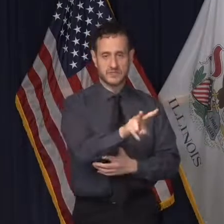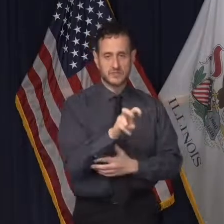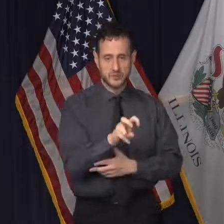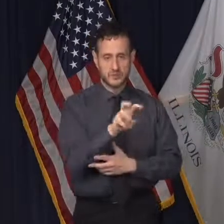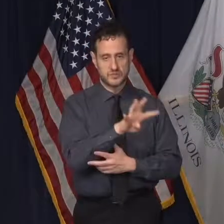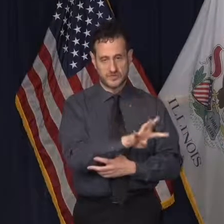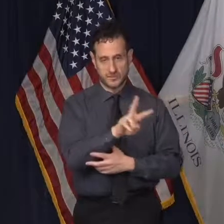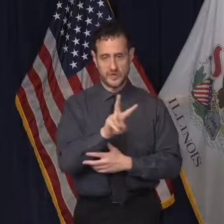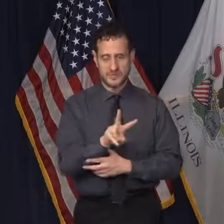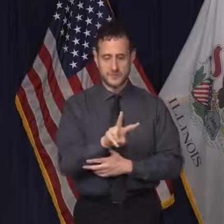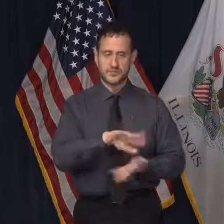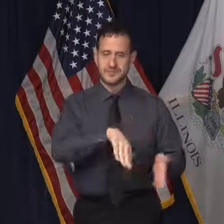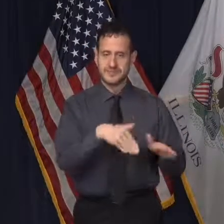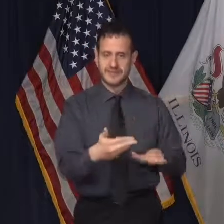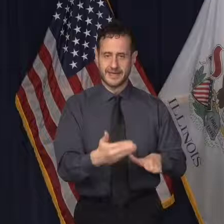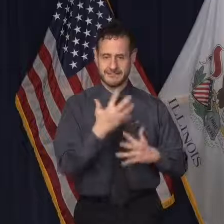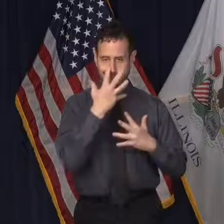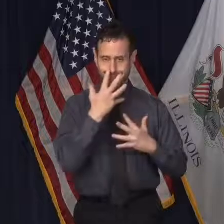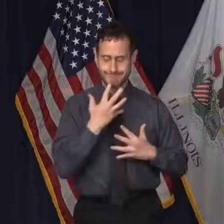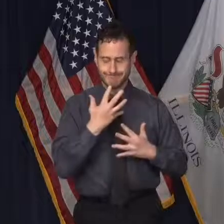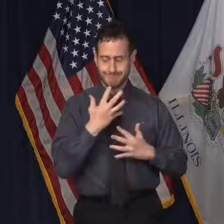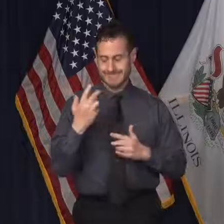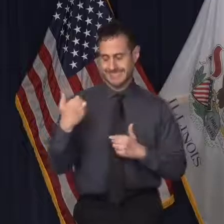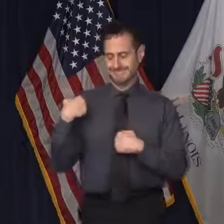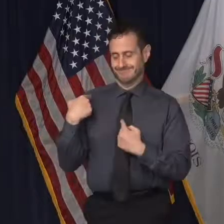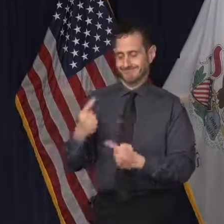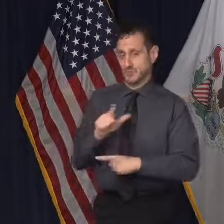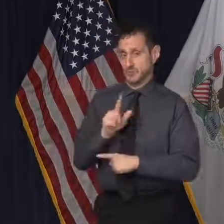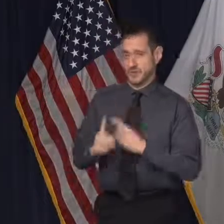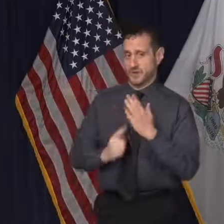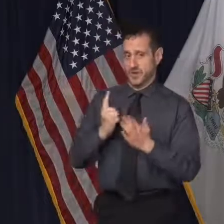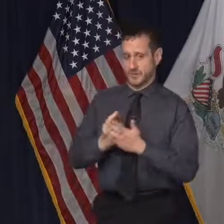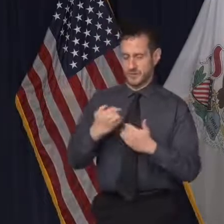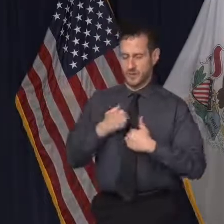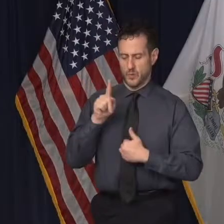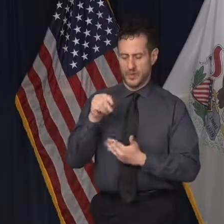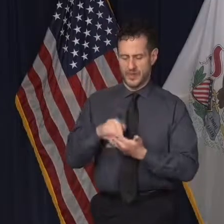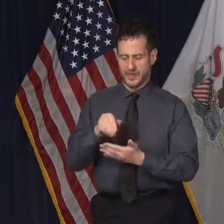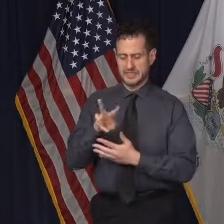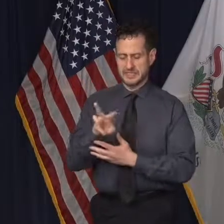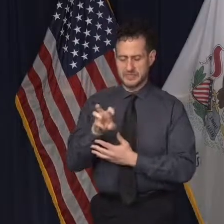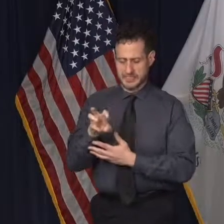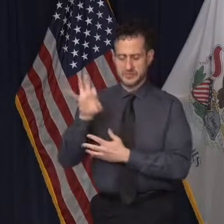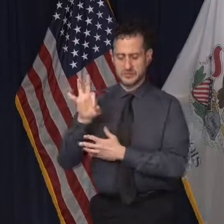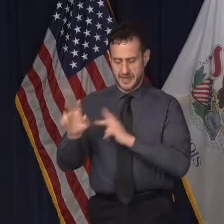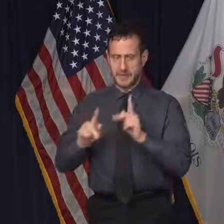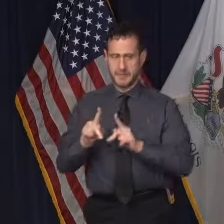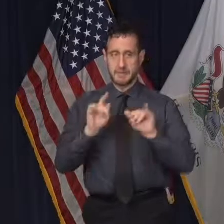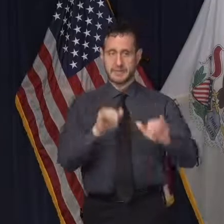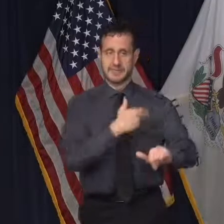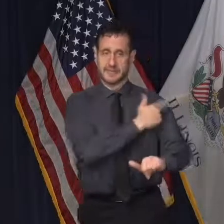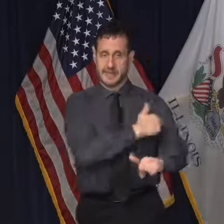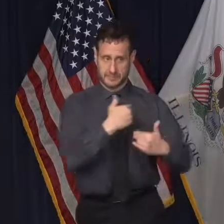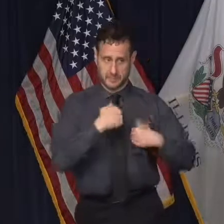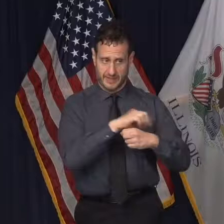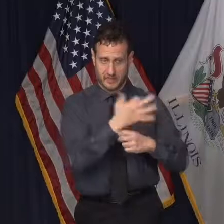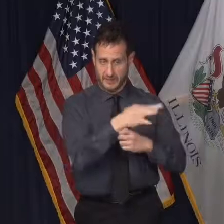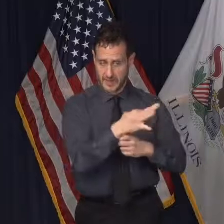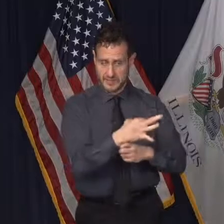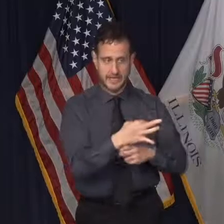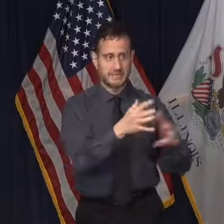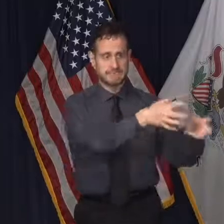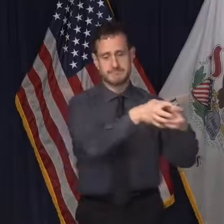8,242. Overnight, we had 1,609 people in the hospital with COVID-19, and of